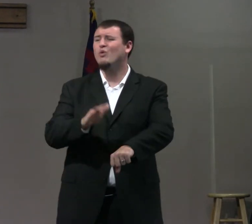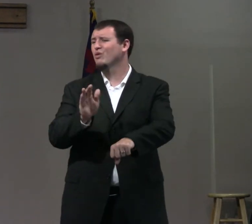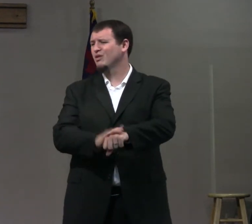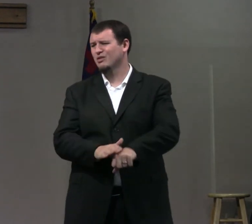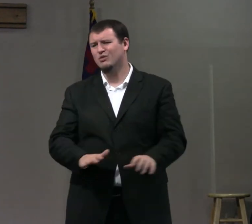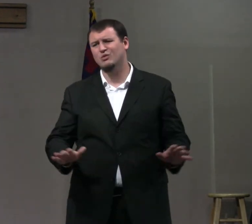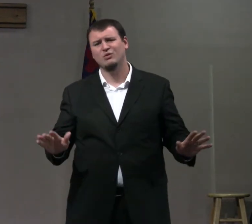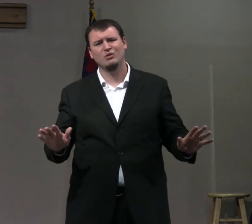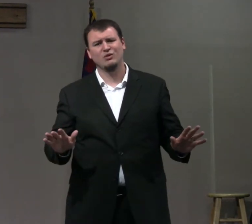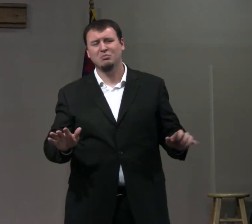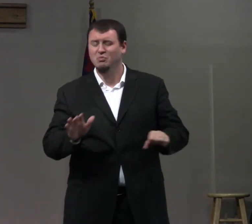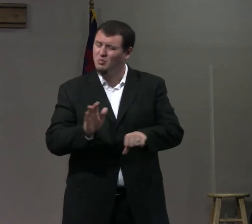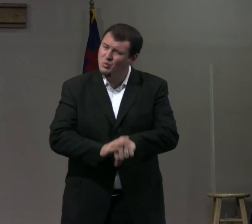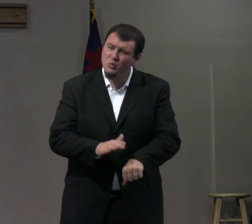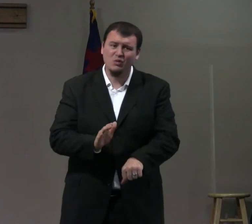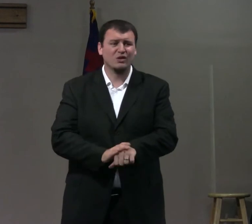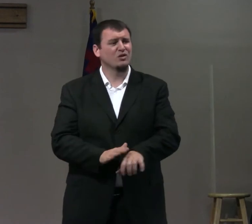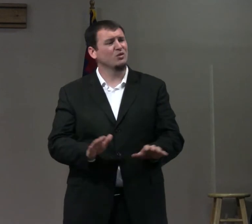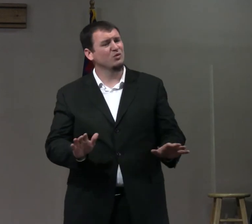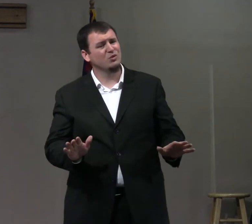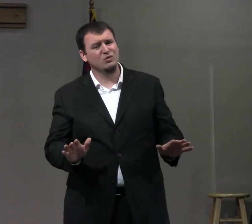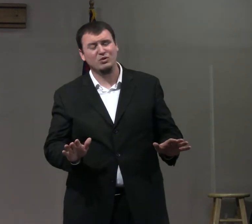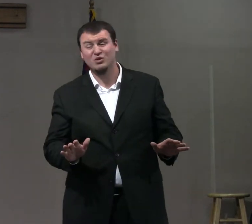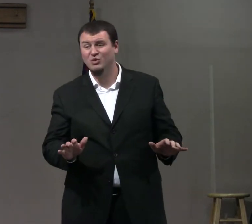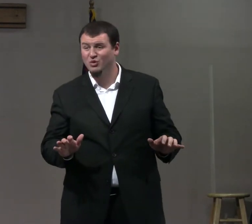Having good morals is very important.